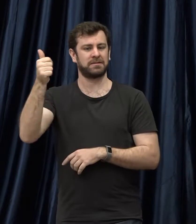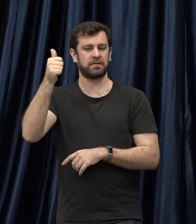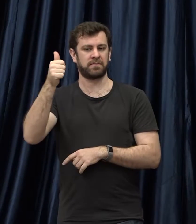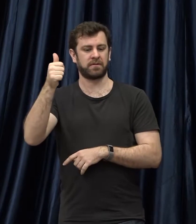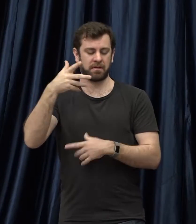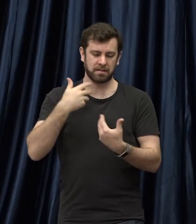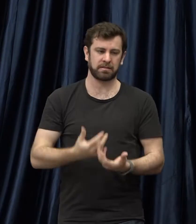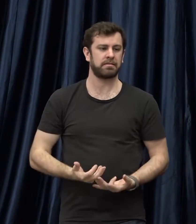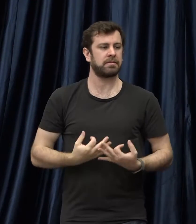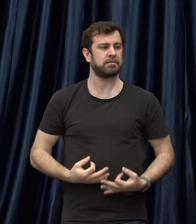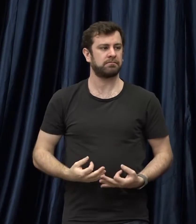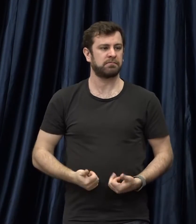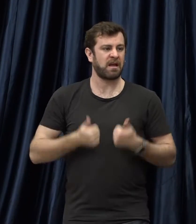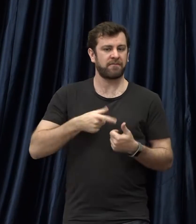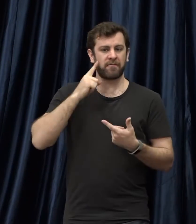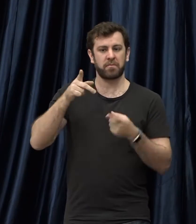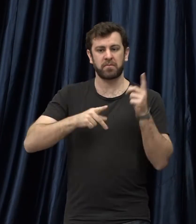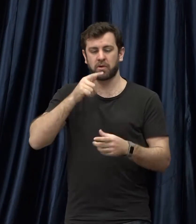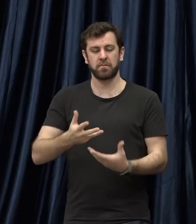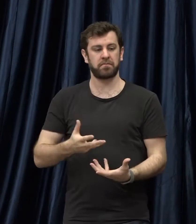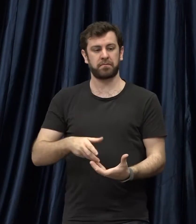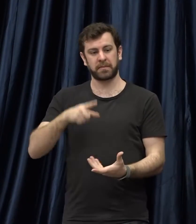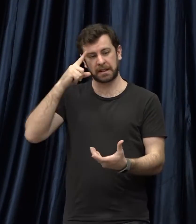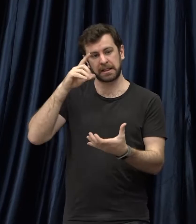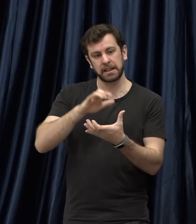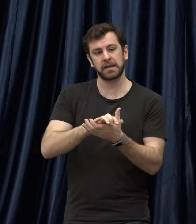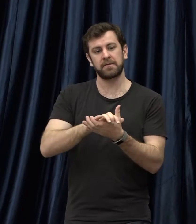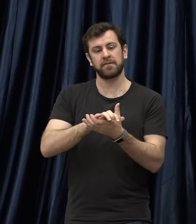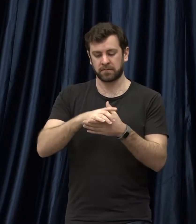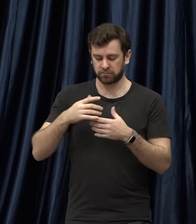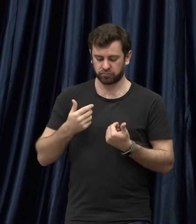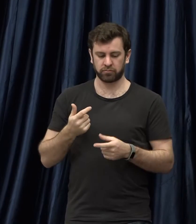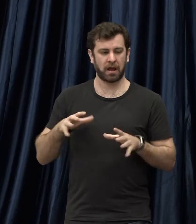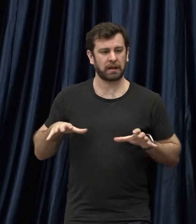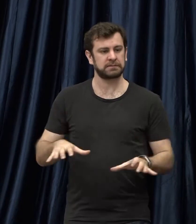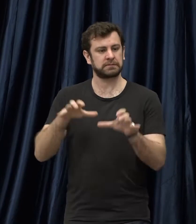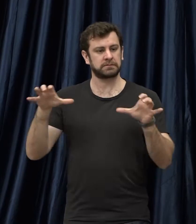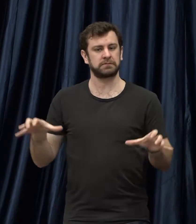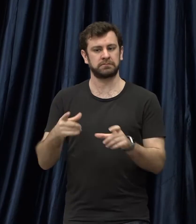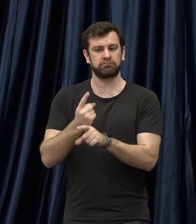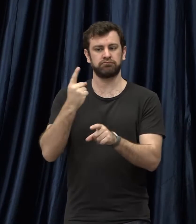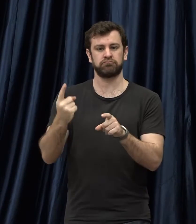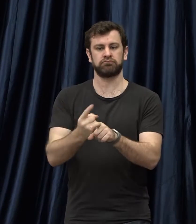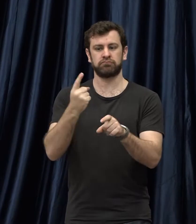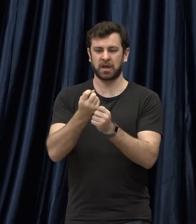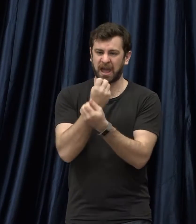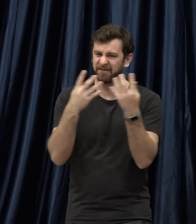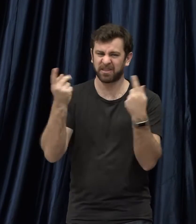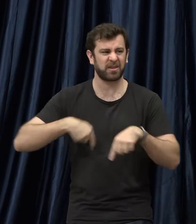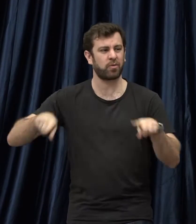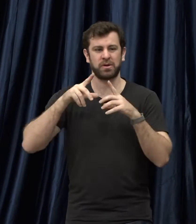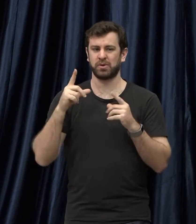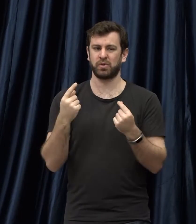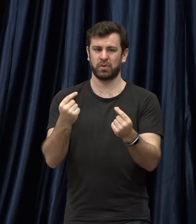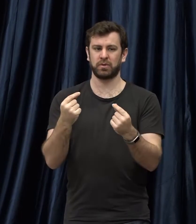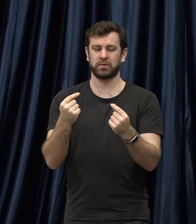the believer, in actions of righteousness, in everything that we do. And Prophet